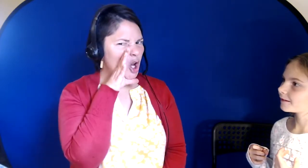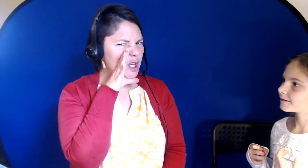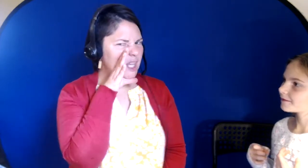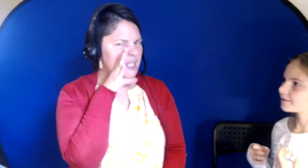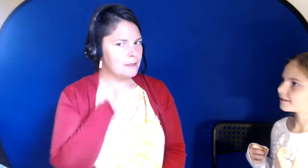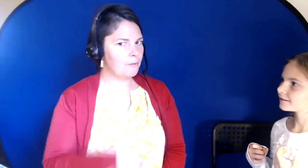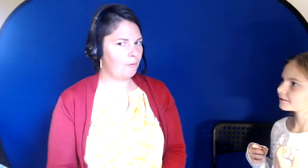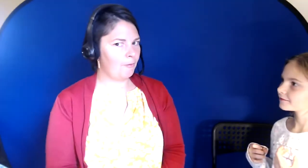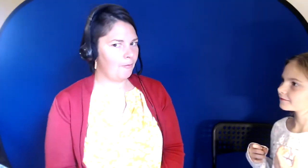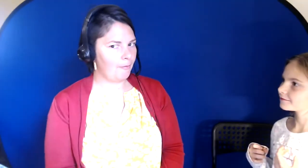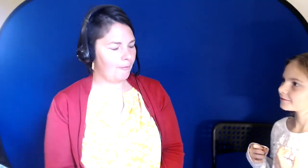Cookies.